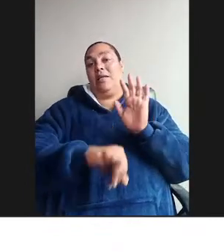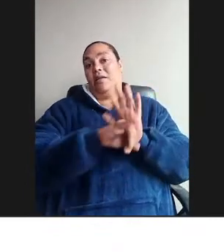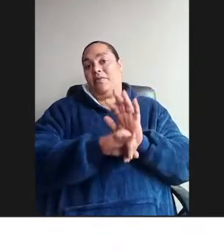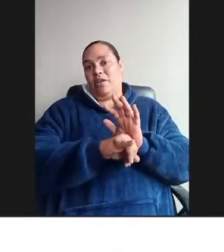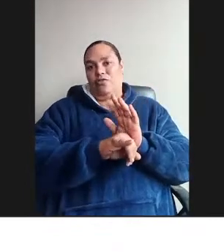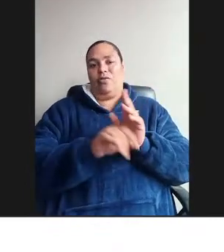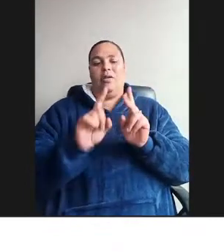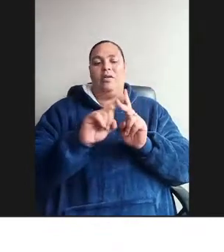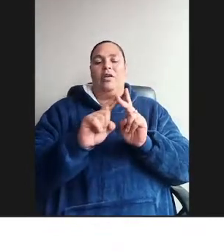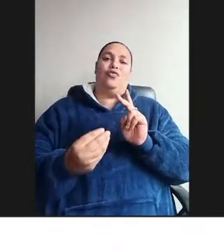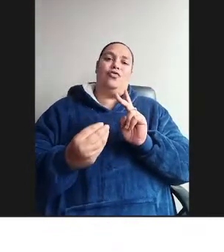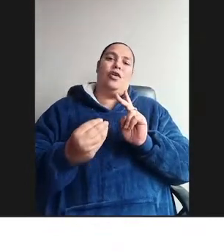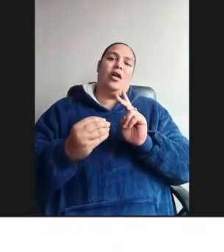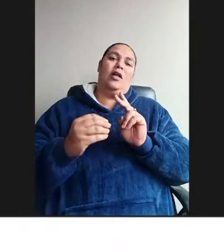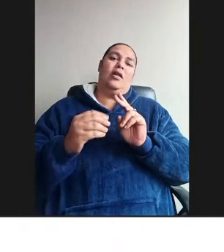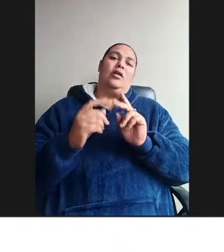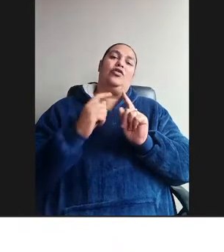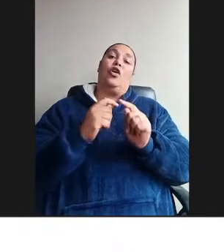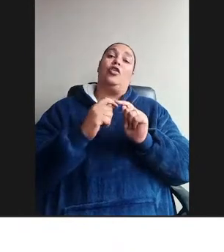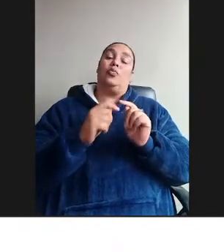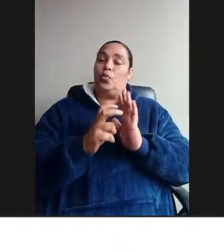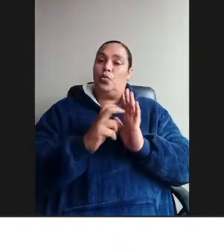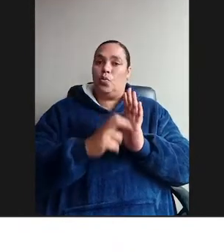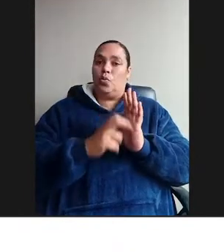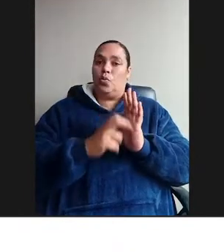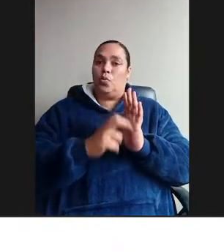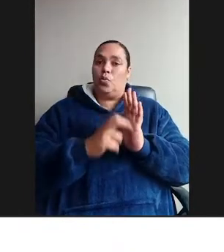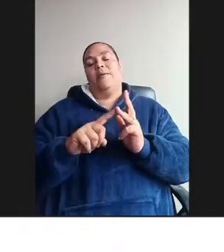transport routes, also maybe in terms of